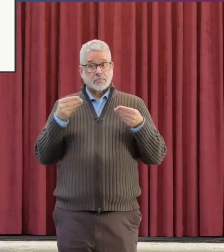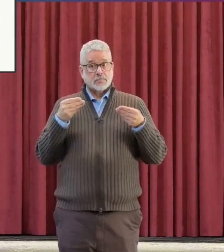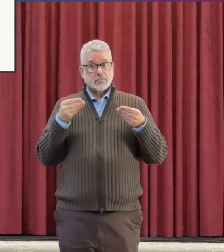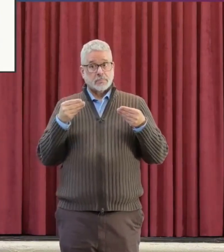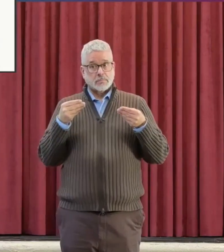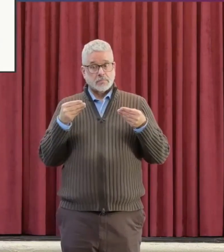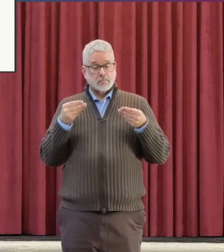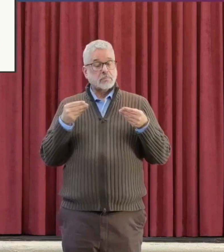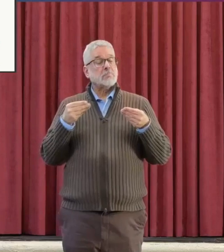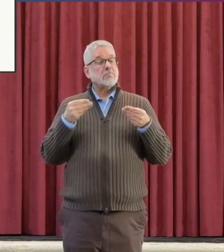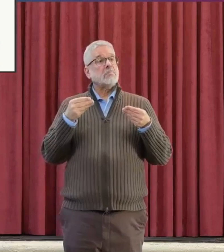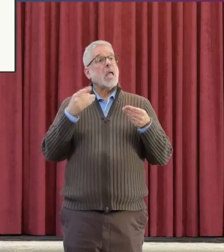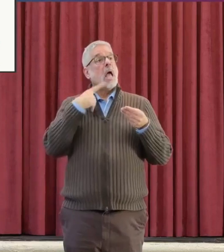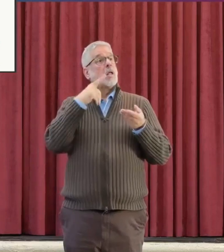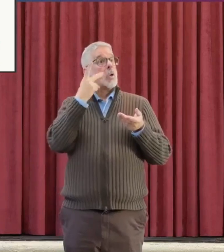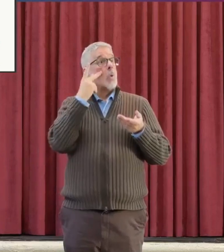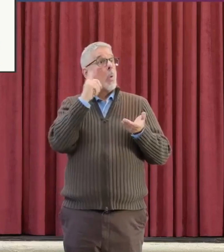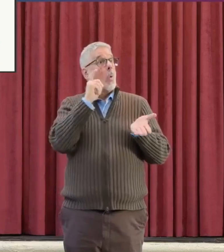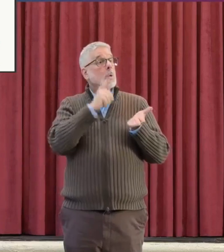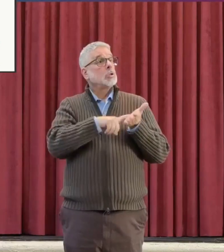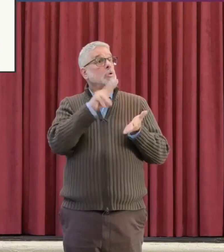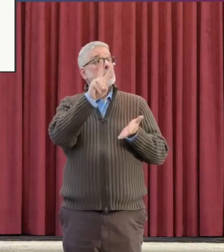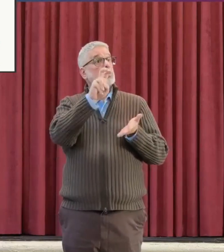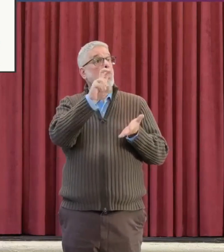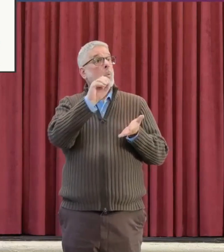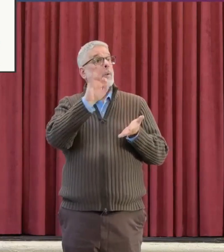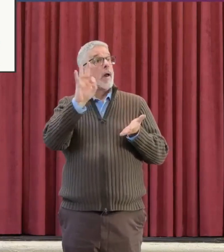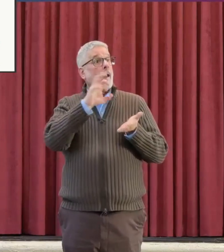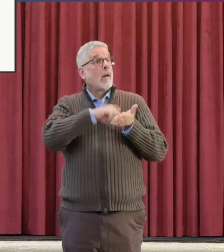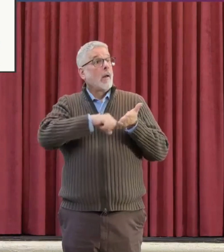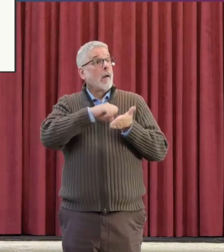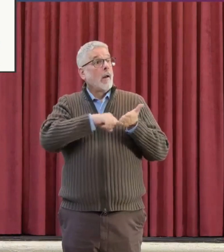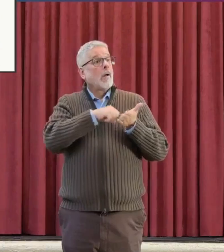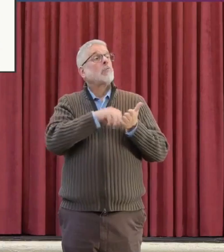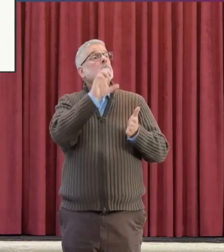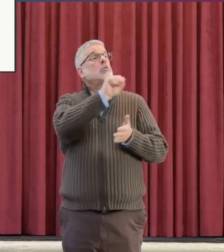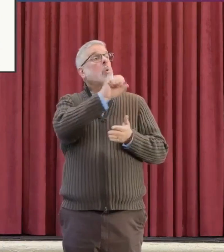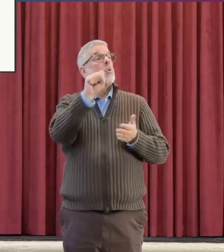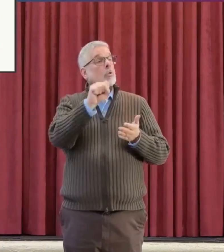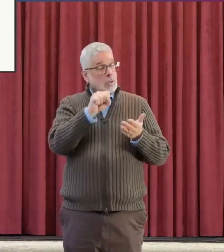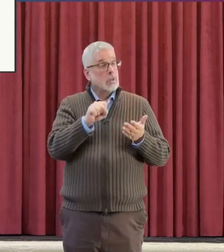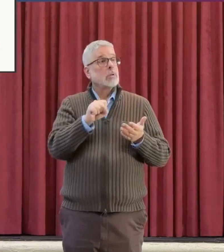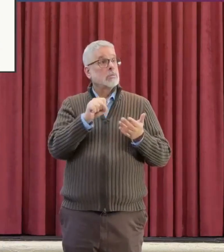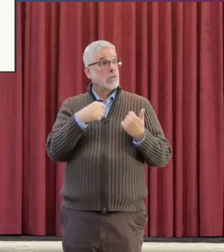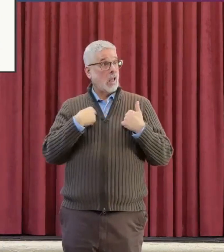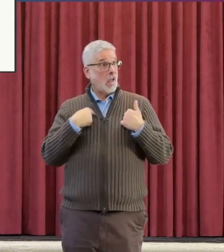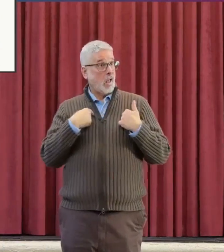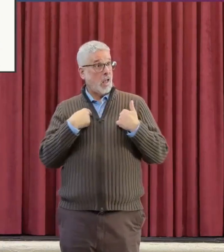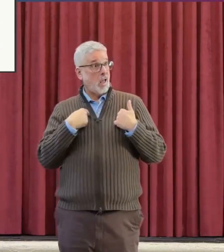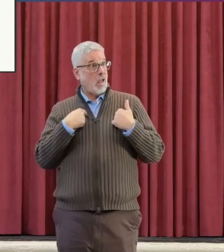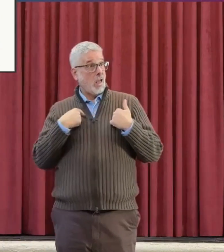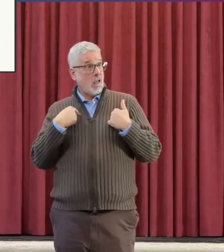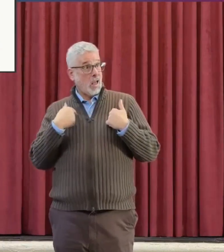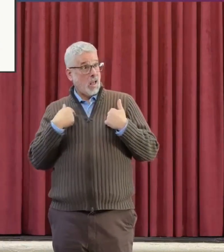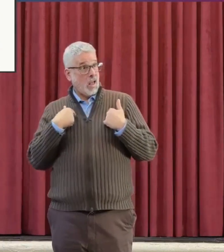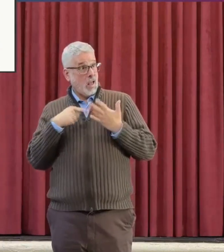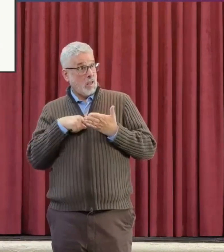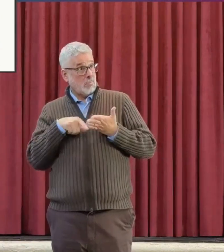$202.90 from my Social Security benefits, that's the Part B premiums. Do I really need to pay